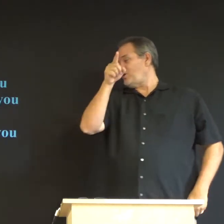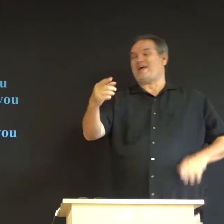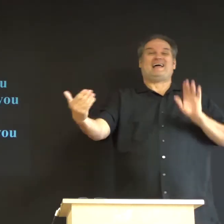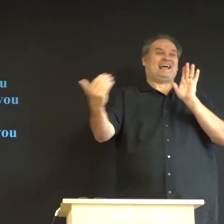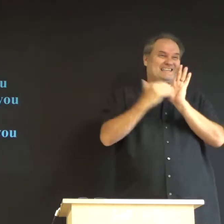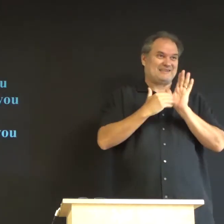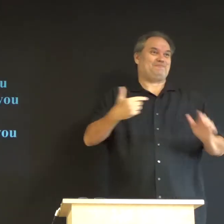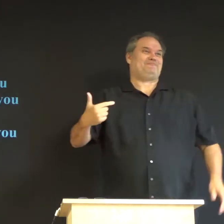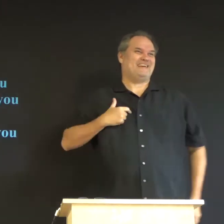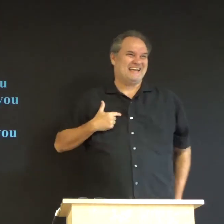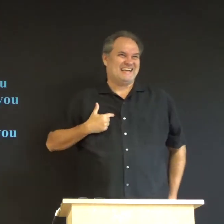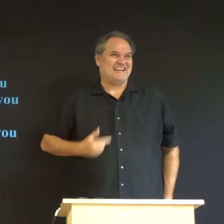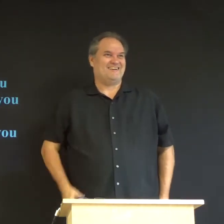man.